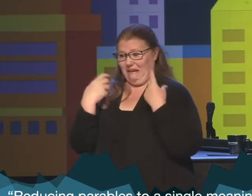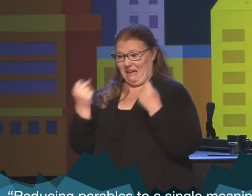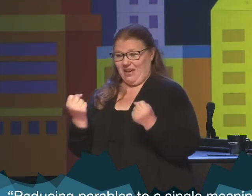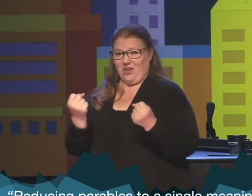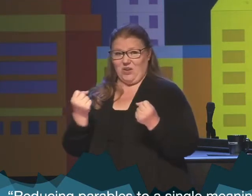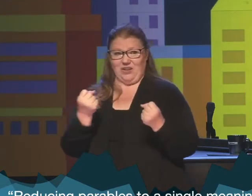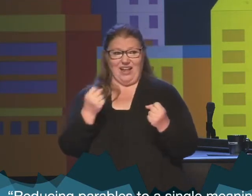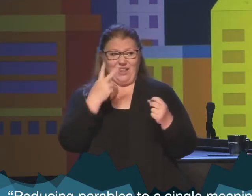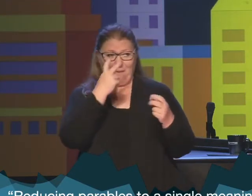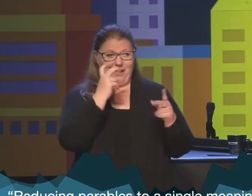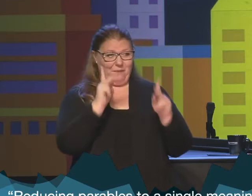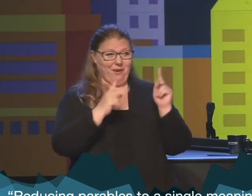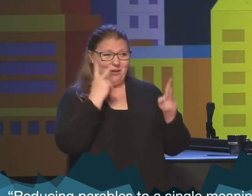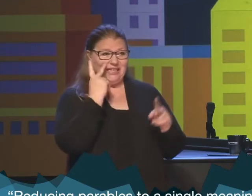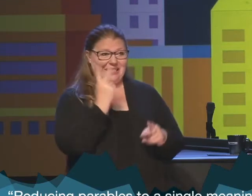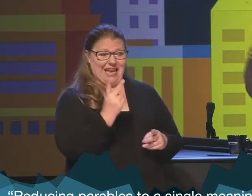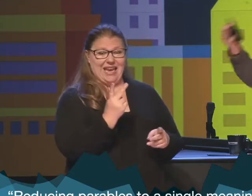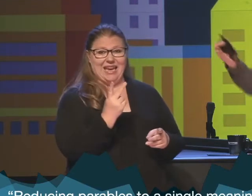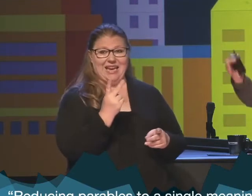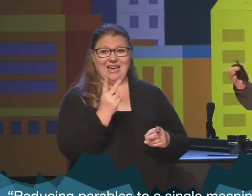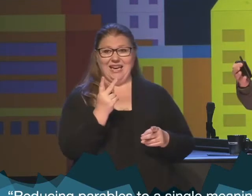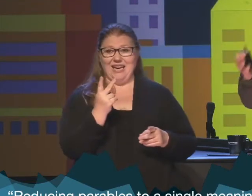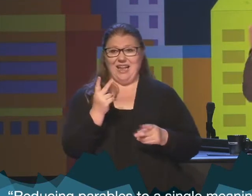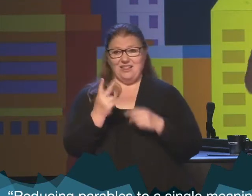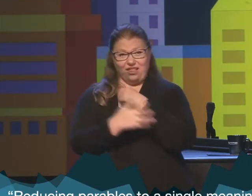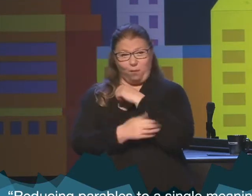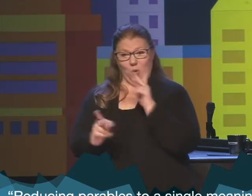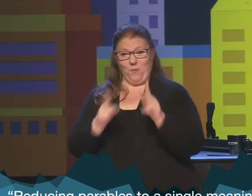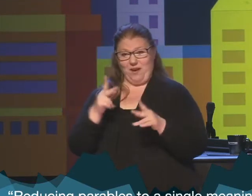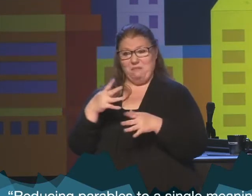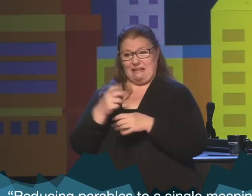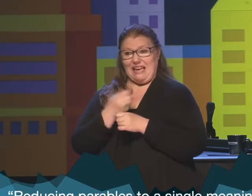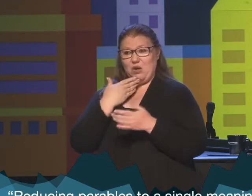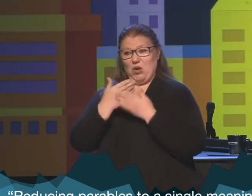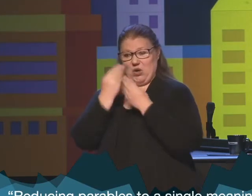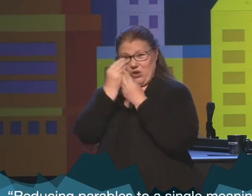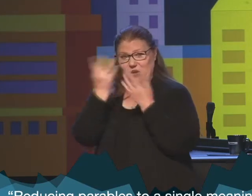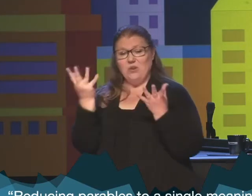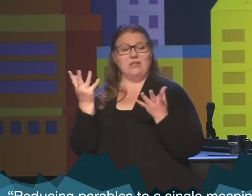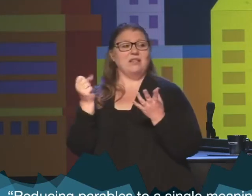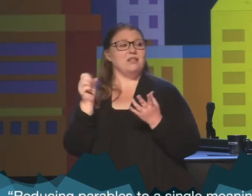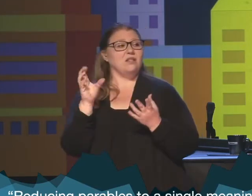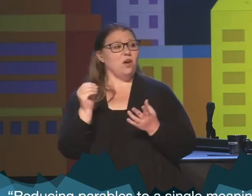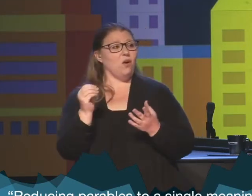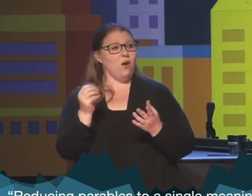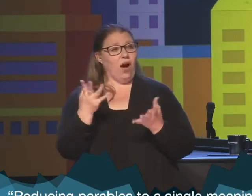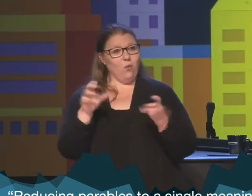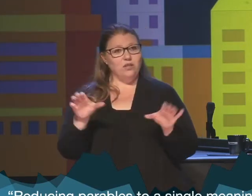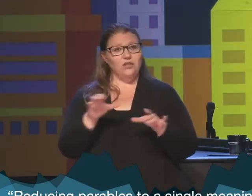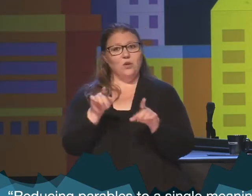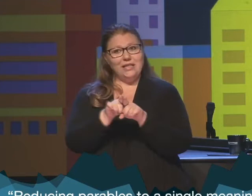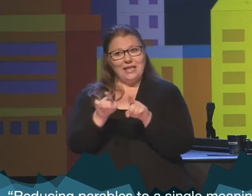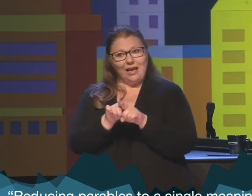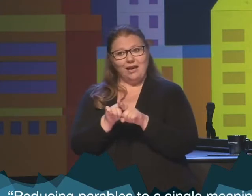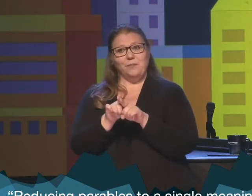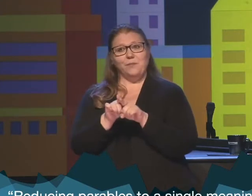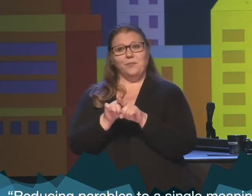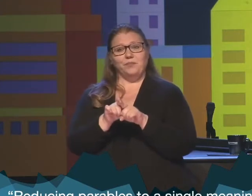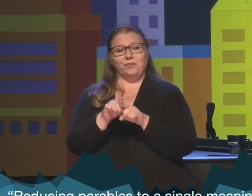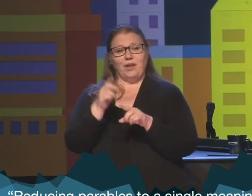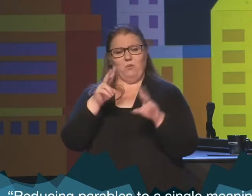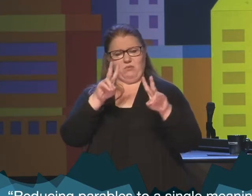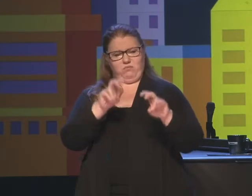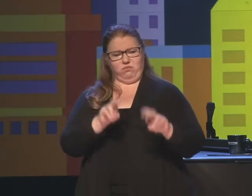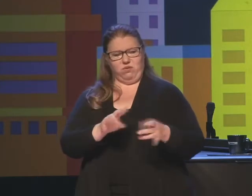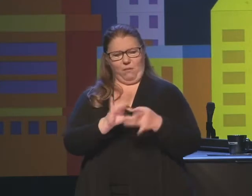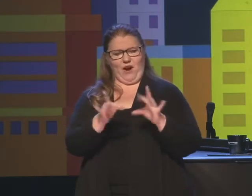sight to the blind, right? Good news to the poor, and they're applying it into their world. So I'd like to do the same today. I'd like to look at this parable and ask